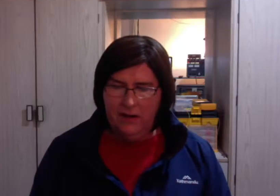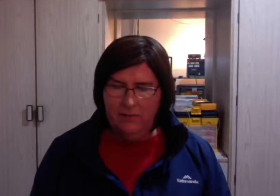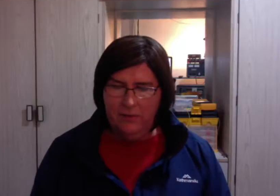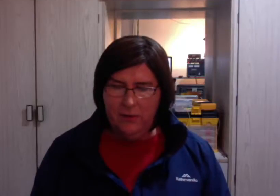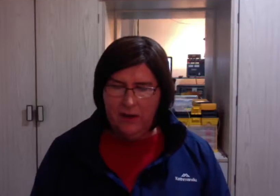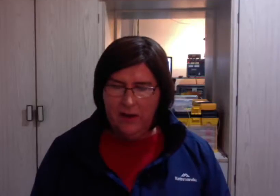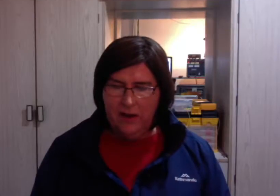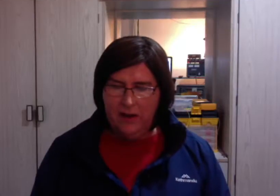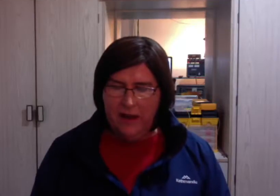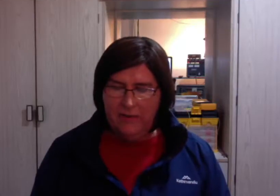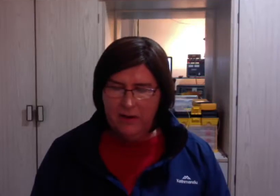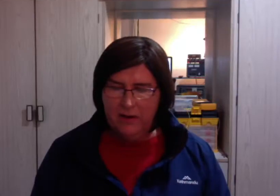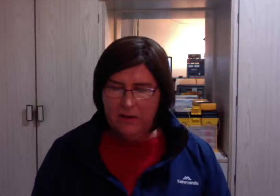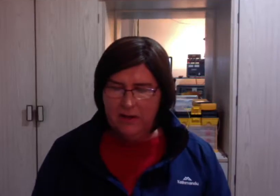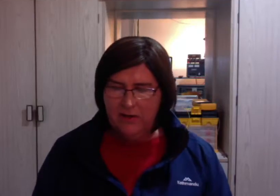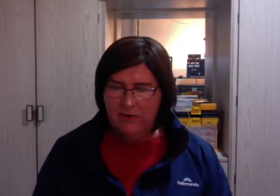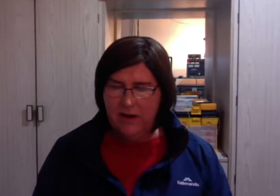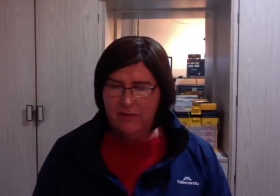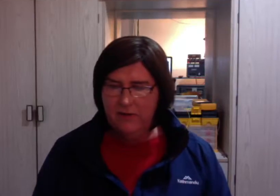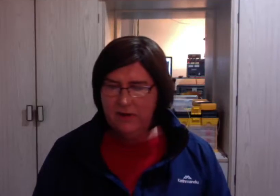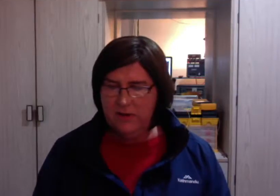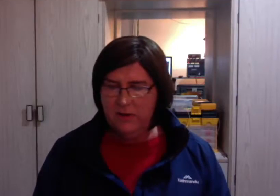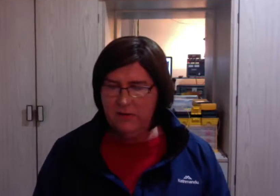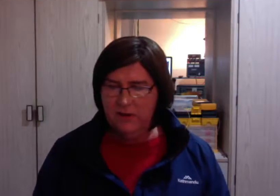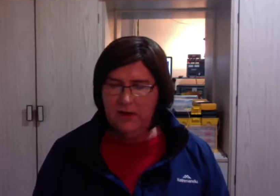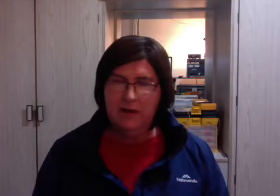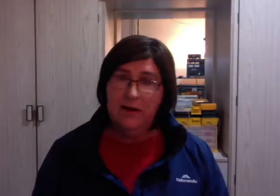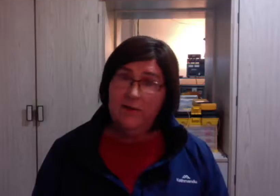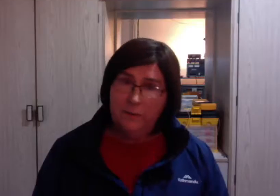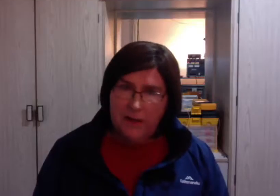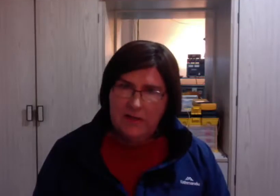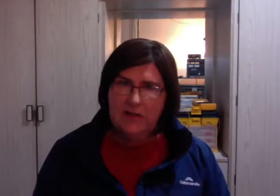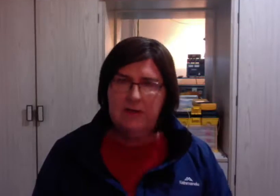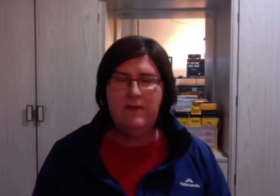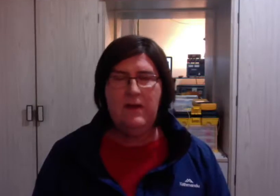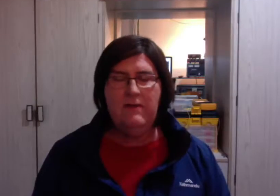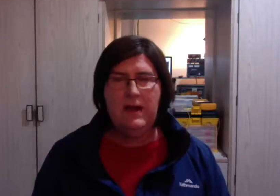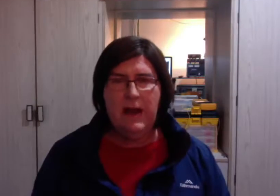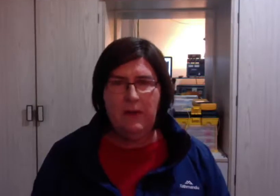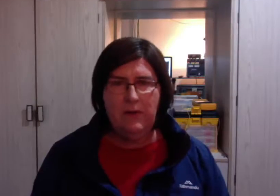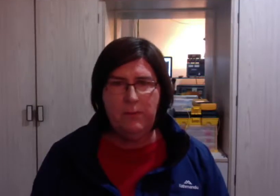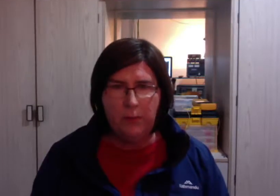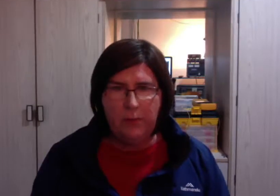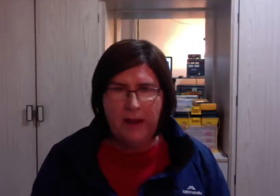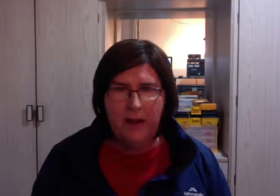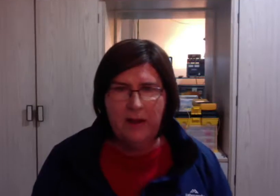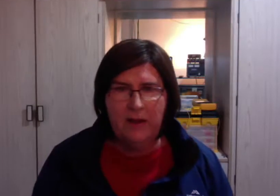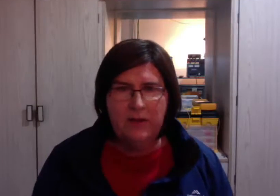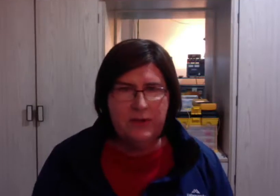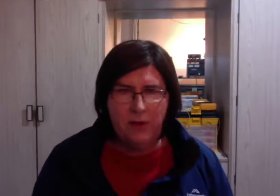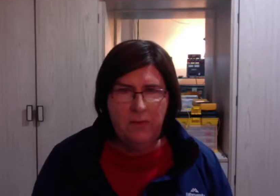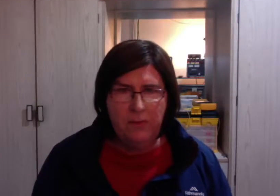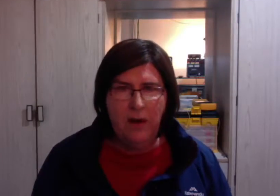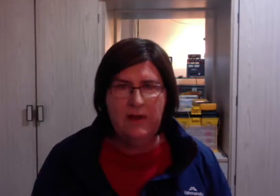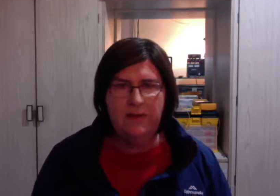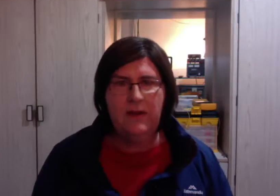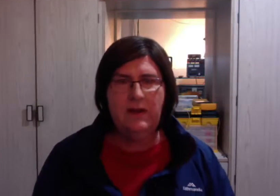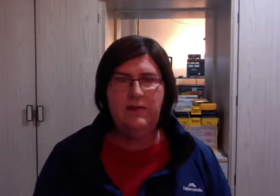if you have a UHF radio fitted to your vehicle, and especially if you have an alloy bull bar, don't buy stainless